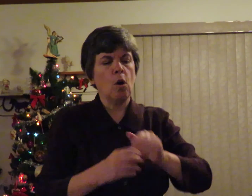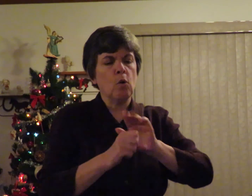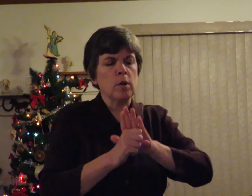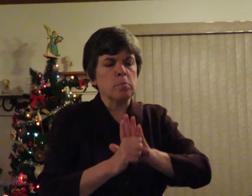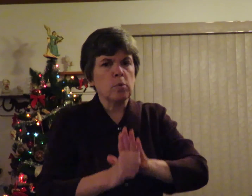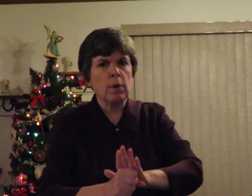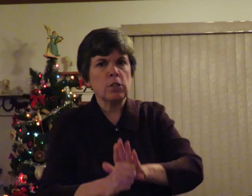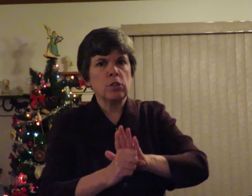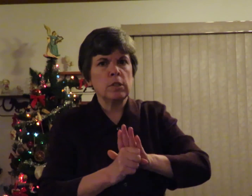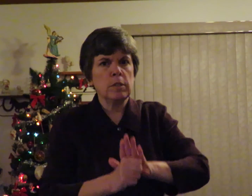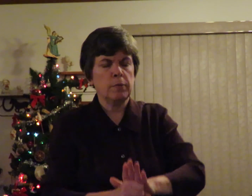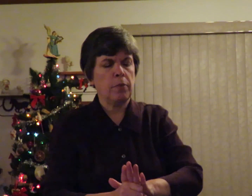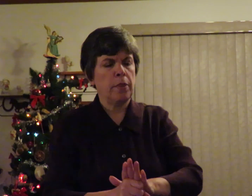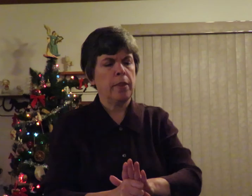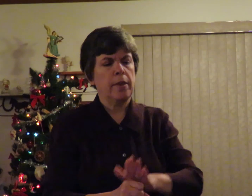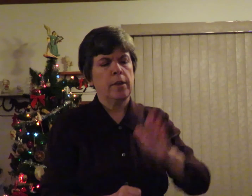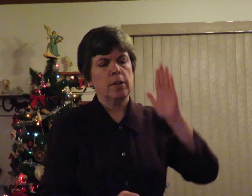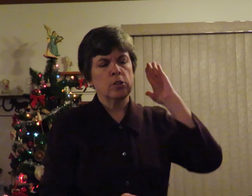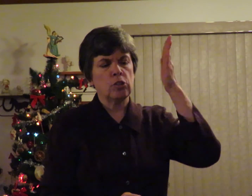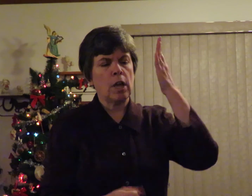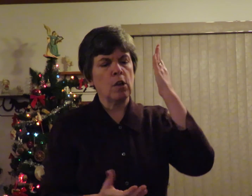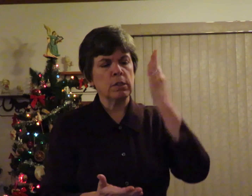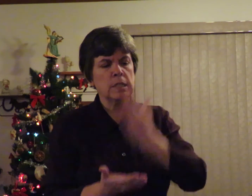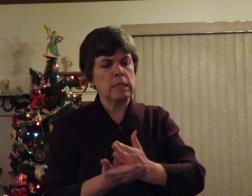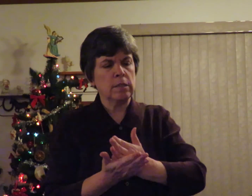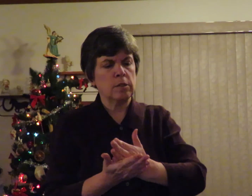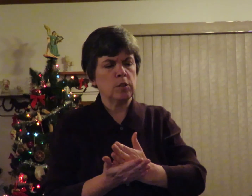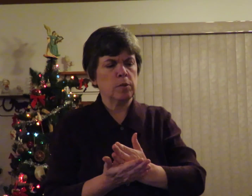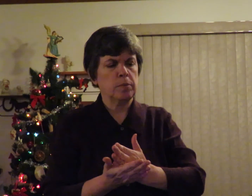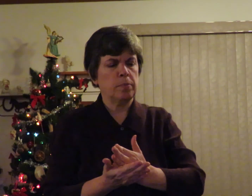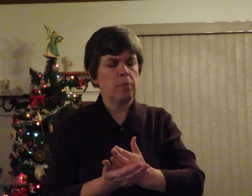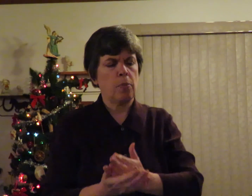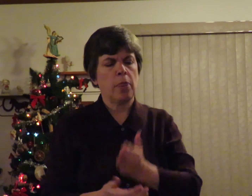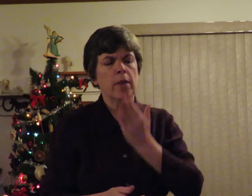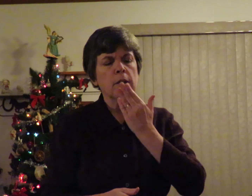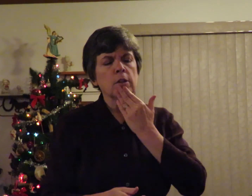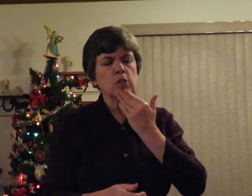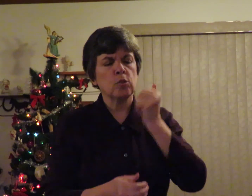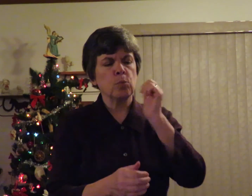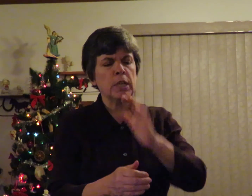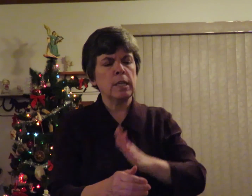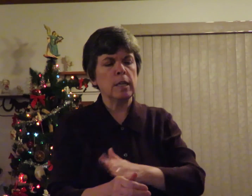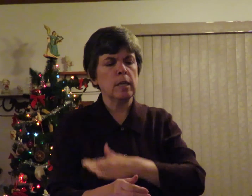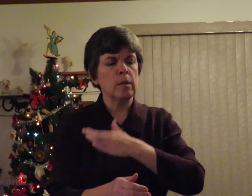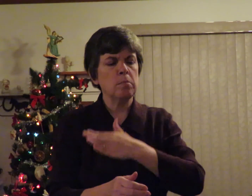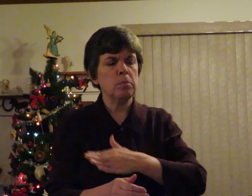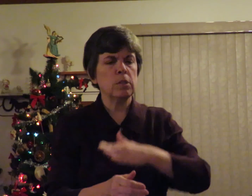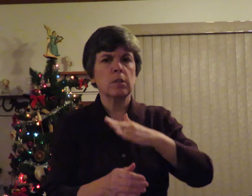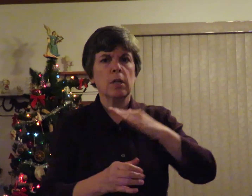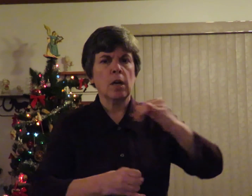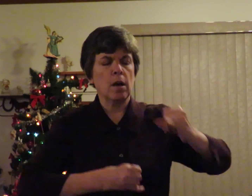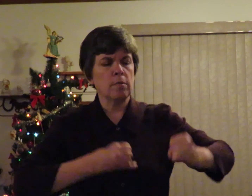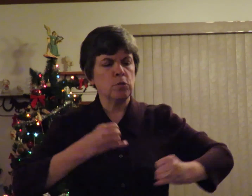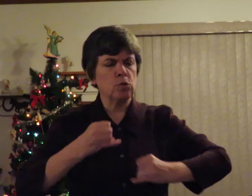all oppression shall cease. Sweet hymns of